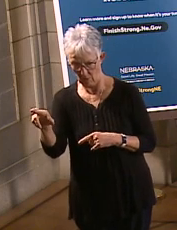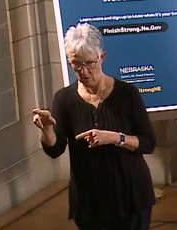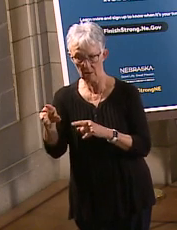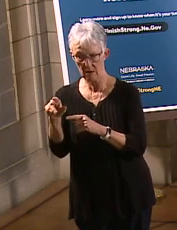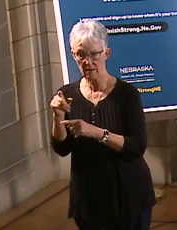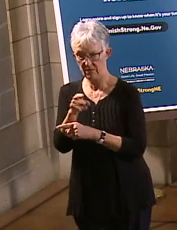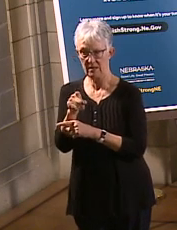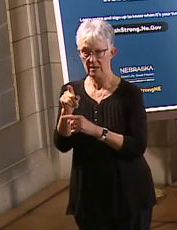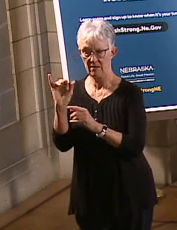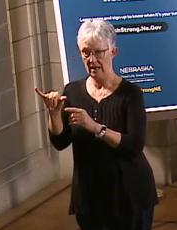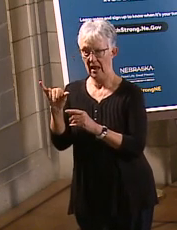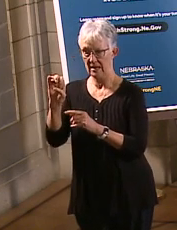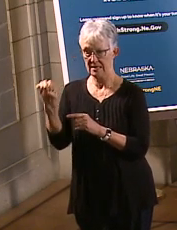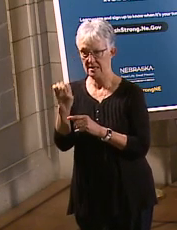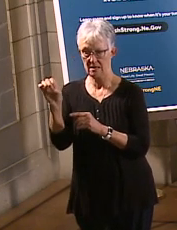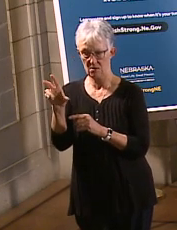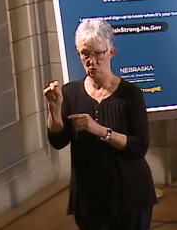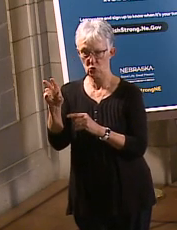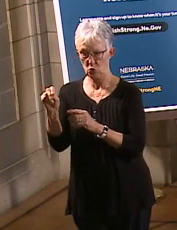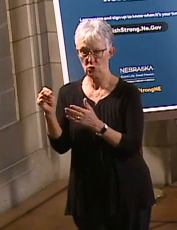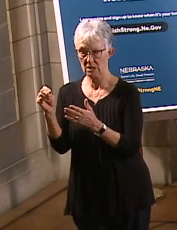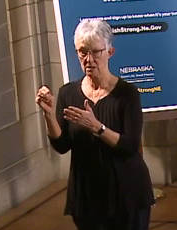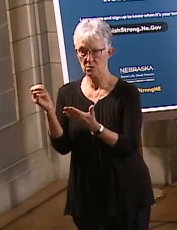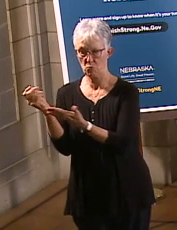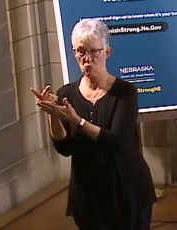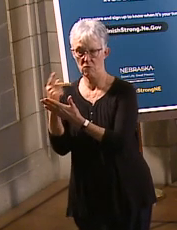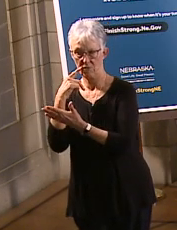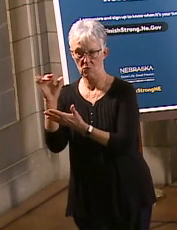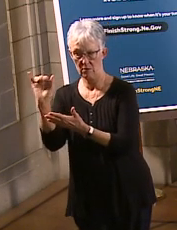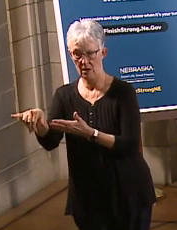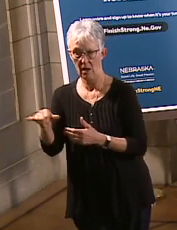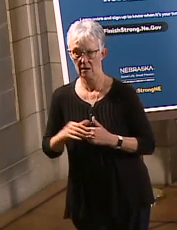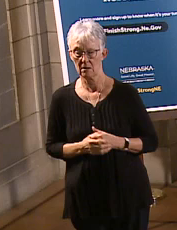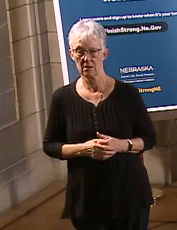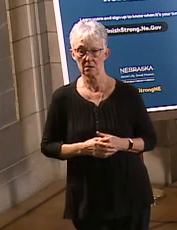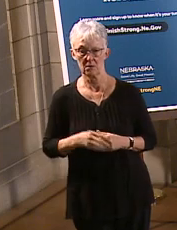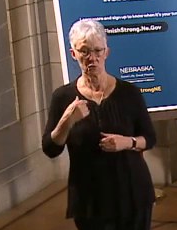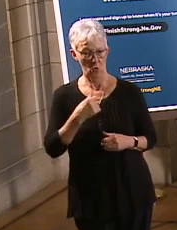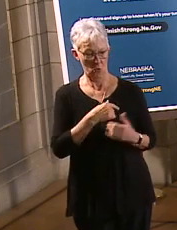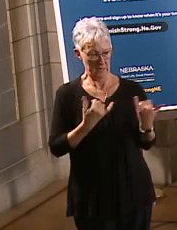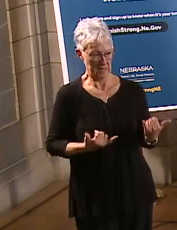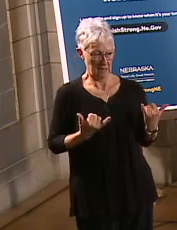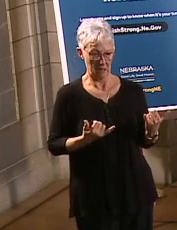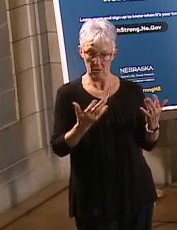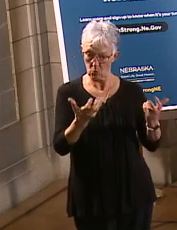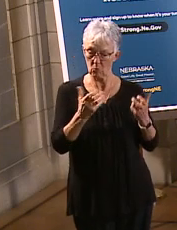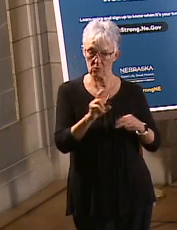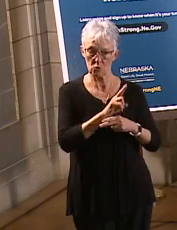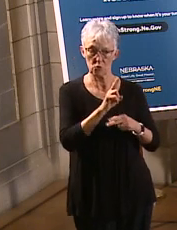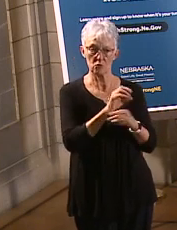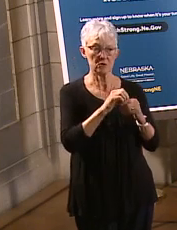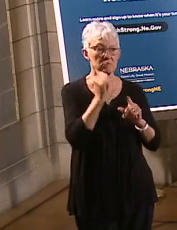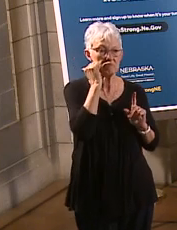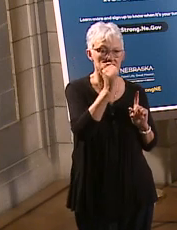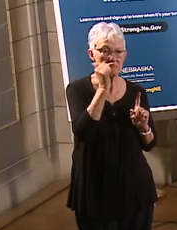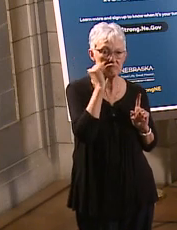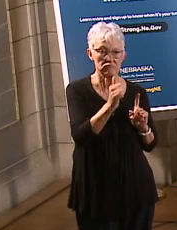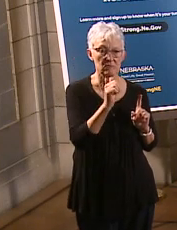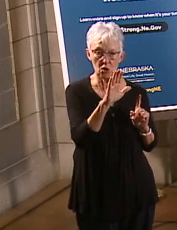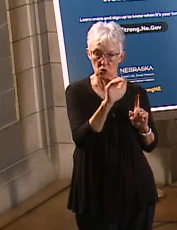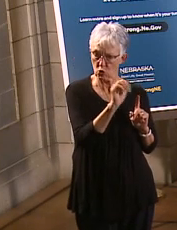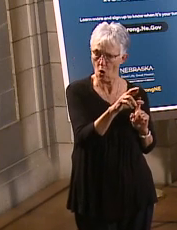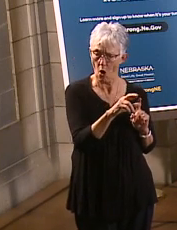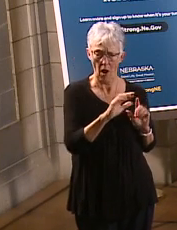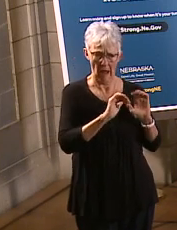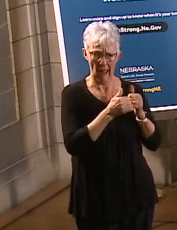start doing the testing with regard to if you used E30 in a conventional vehicle, what would that mean to mileage and maintenance and so forth, to